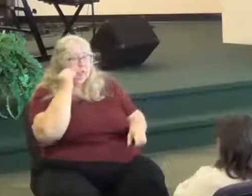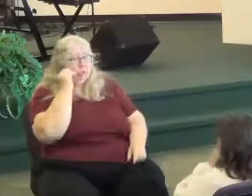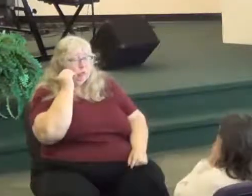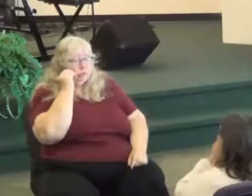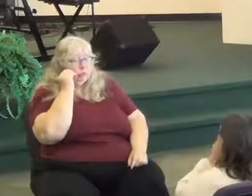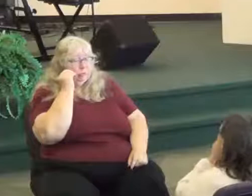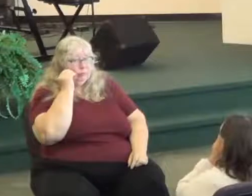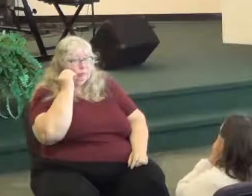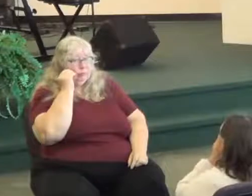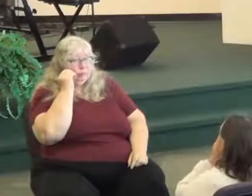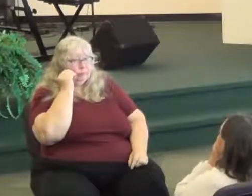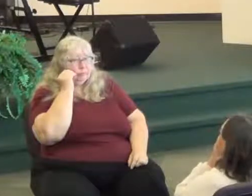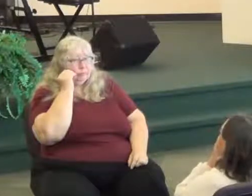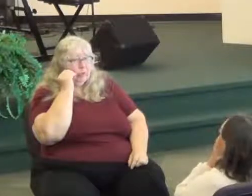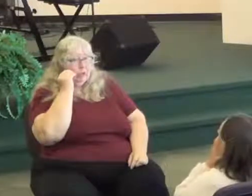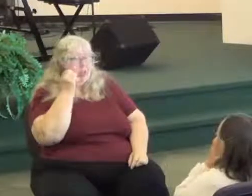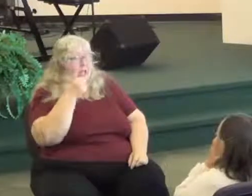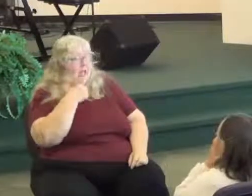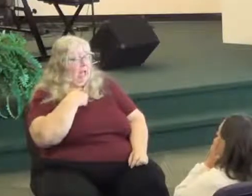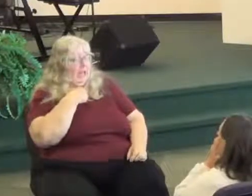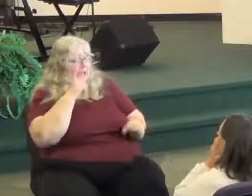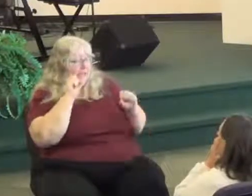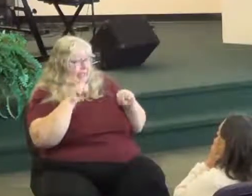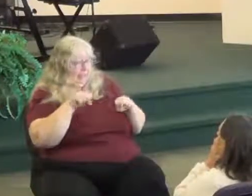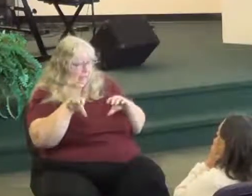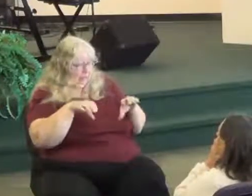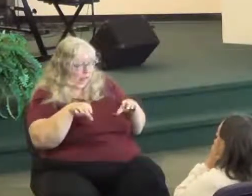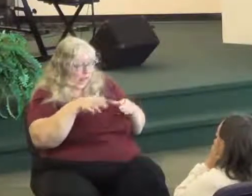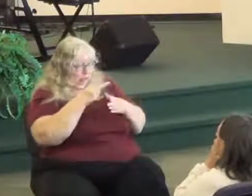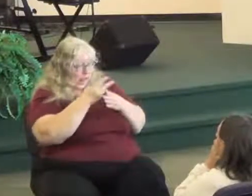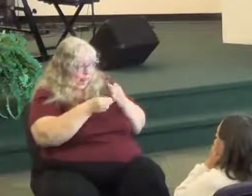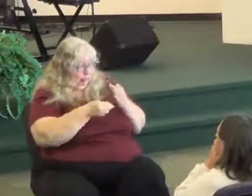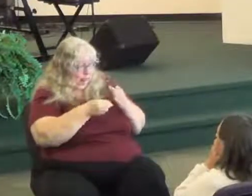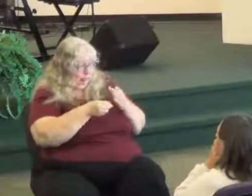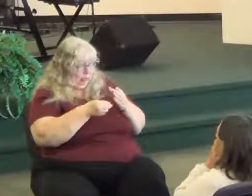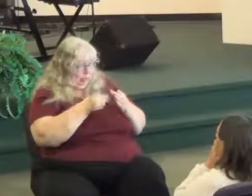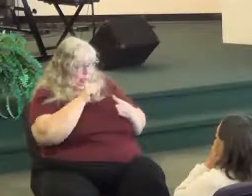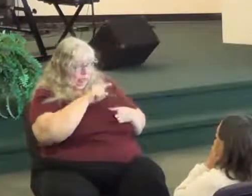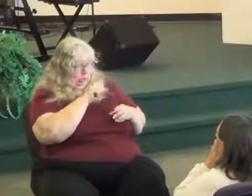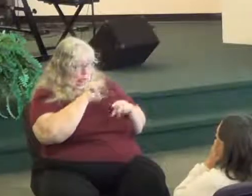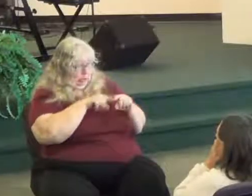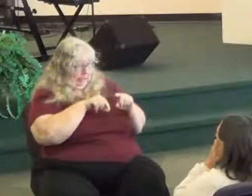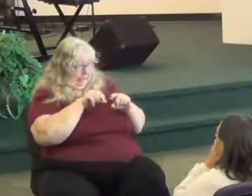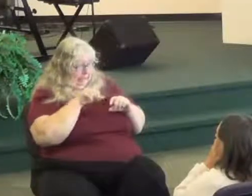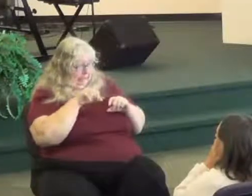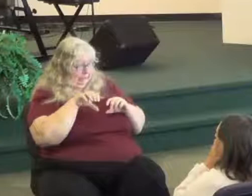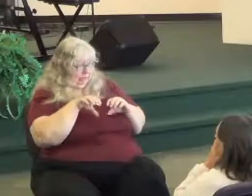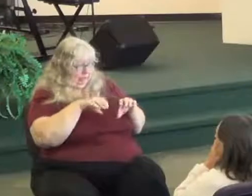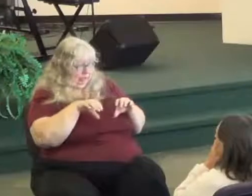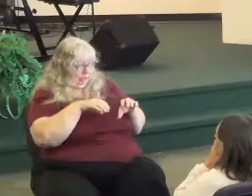one. I can do both, you can do neither. And they start saying, who is this man?